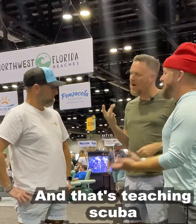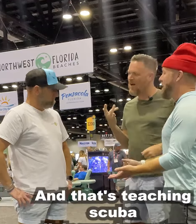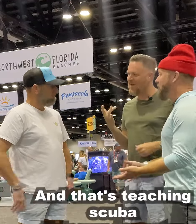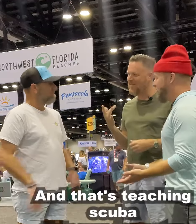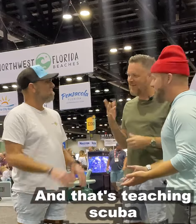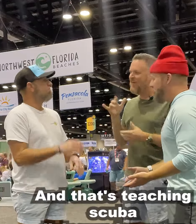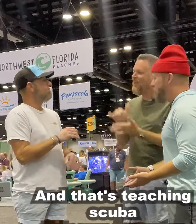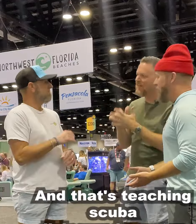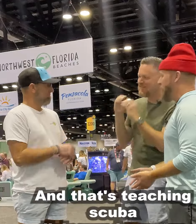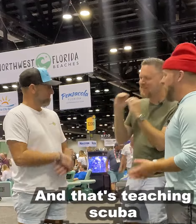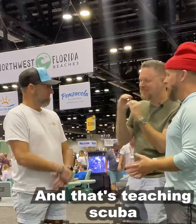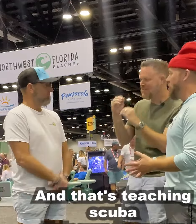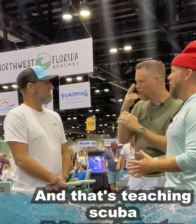that's teaching scuba diving underwater.